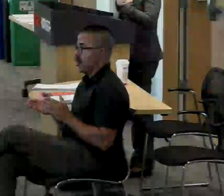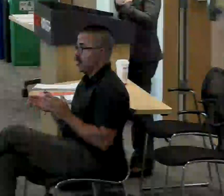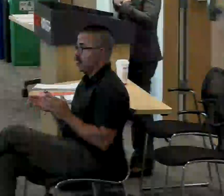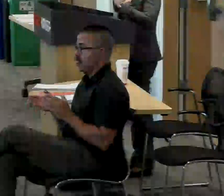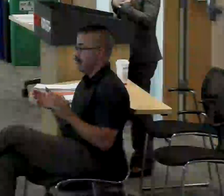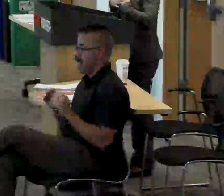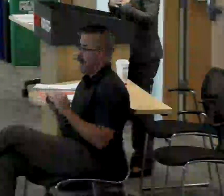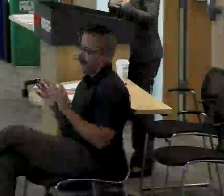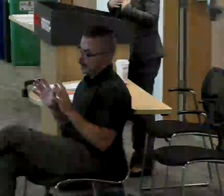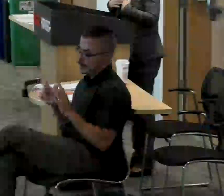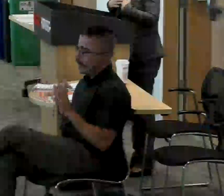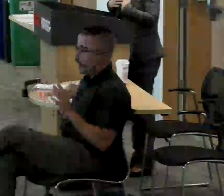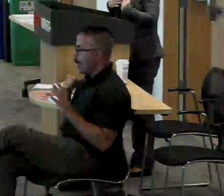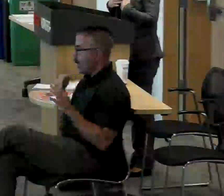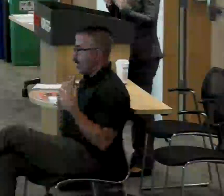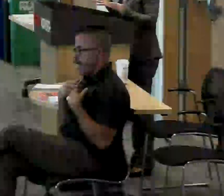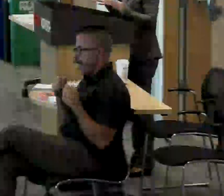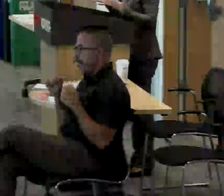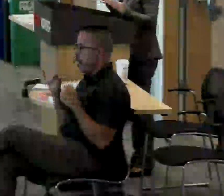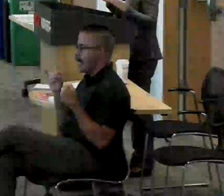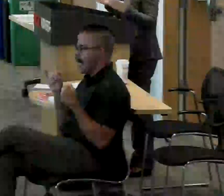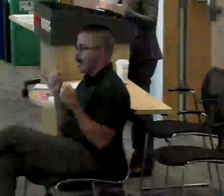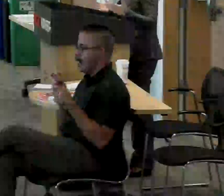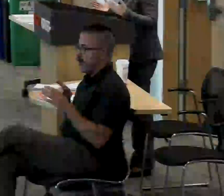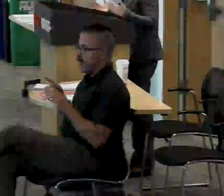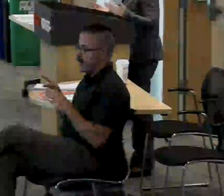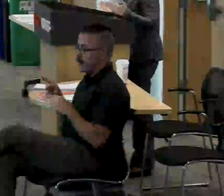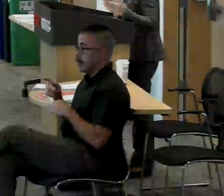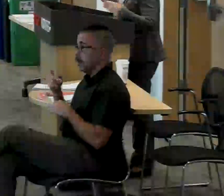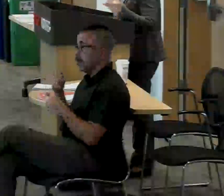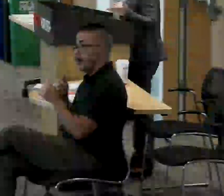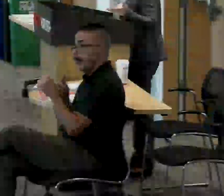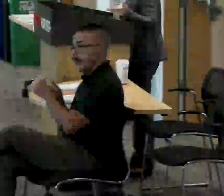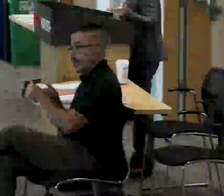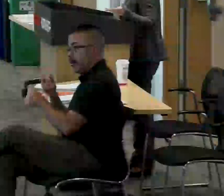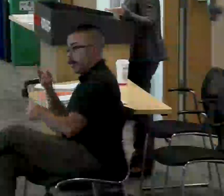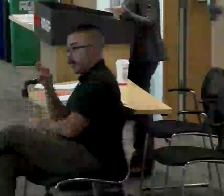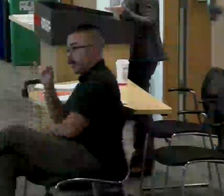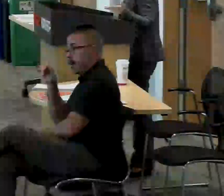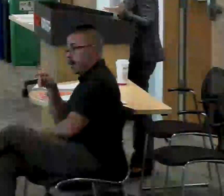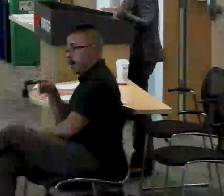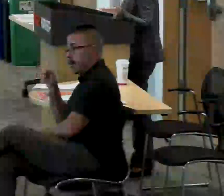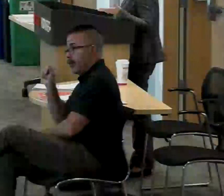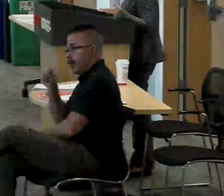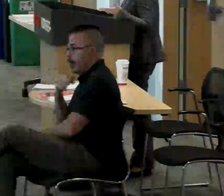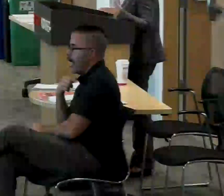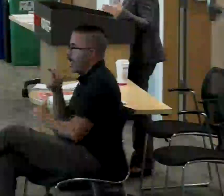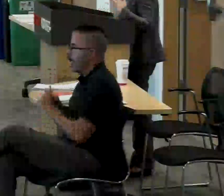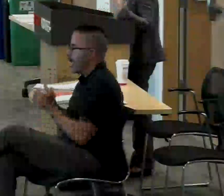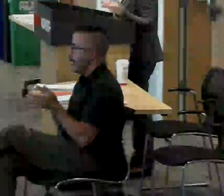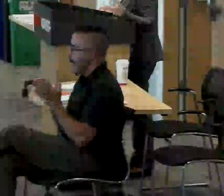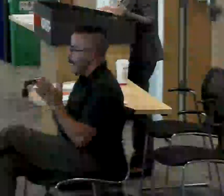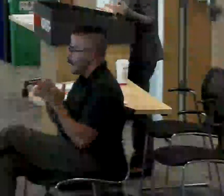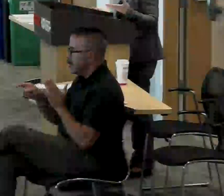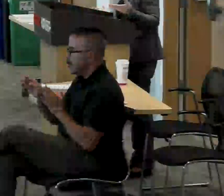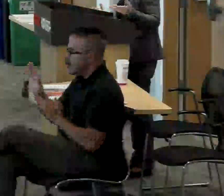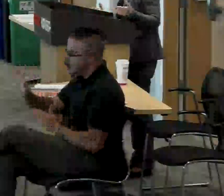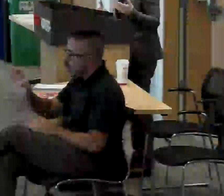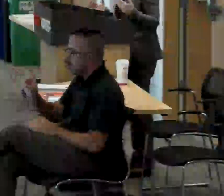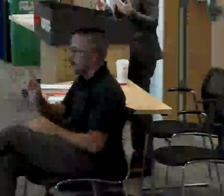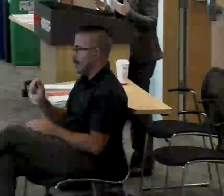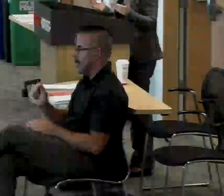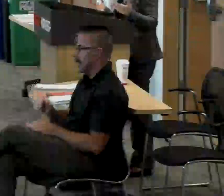healthcare professional. Therefore, per HIPAA, I have no right to ask you what your disability is or anything about your